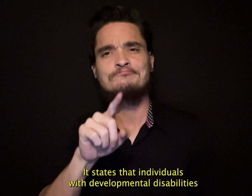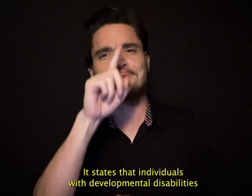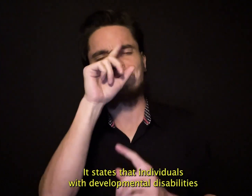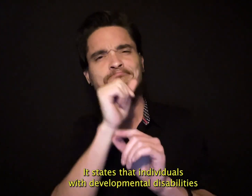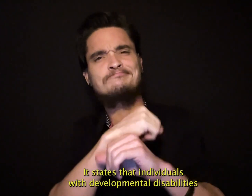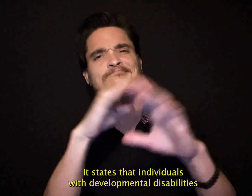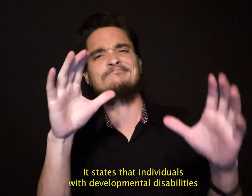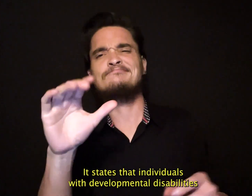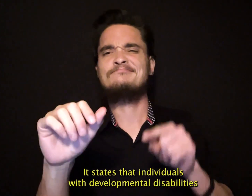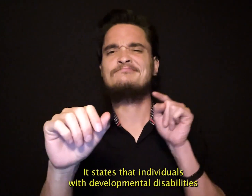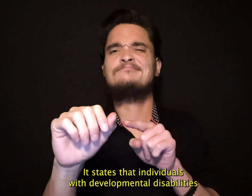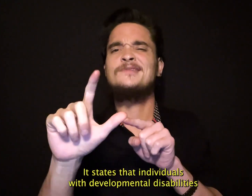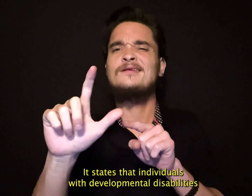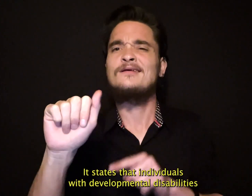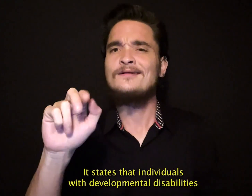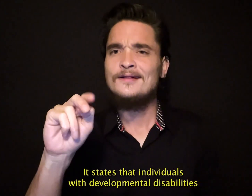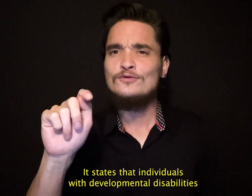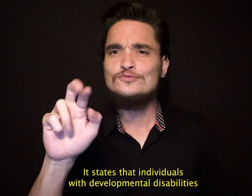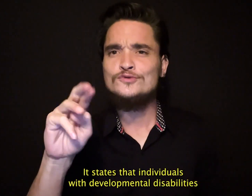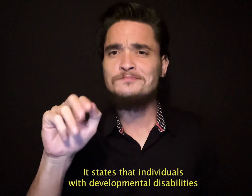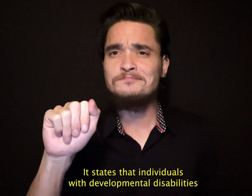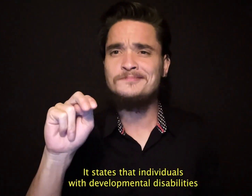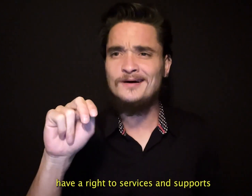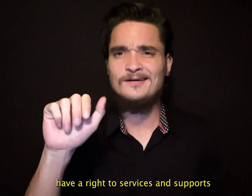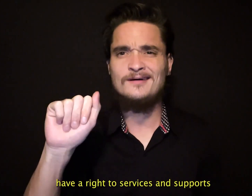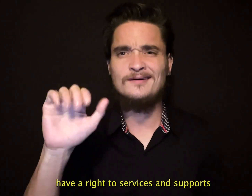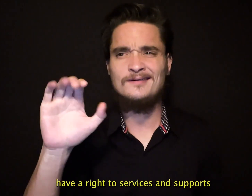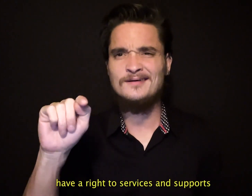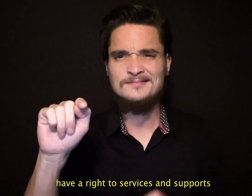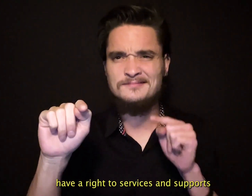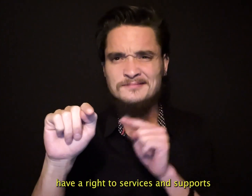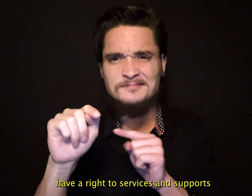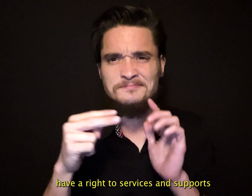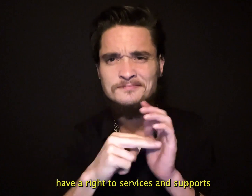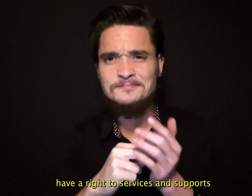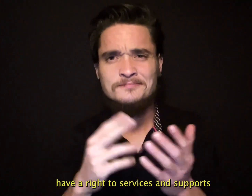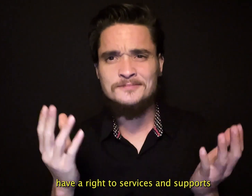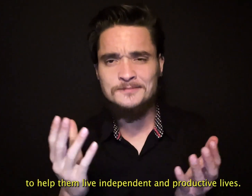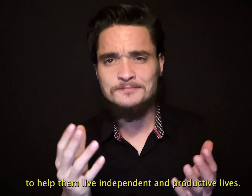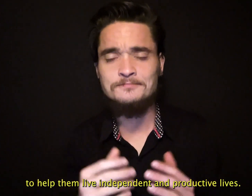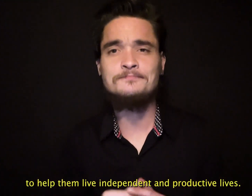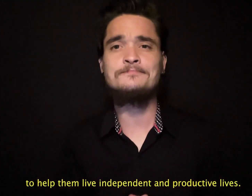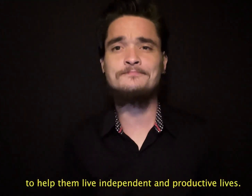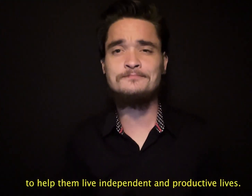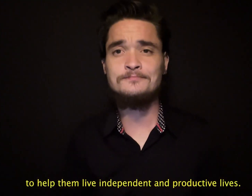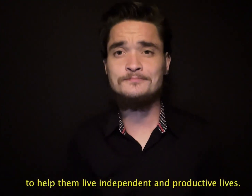It states that individuals with developmental disabilities have a right to services and supports to help them live